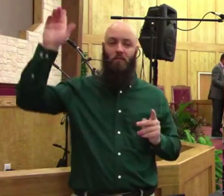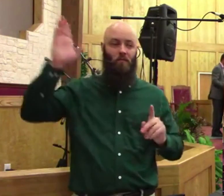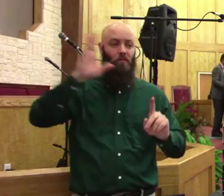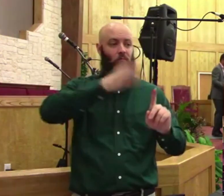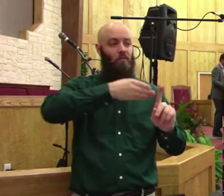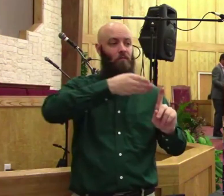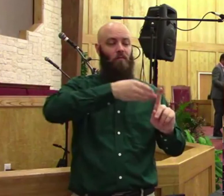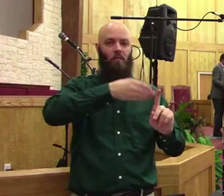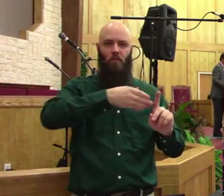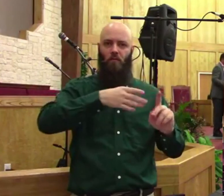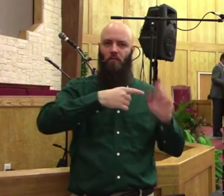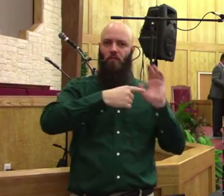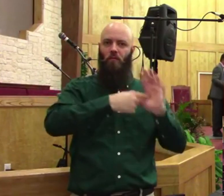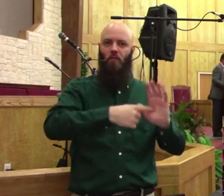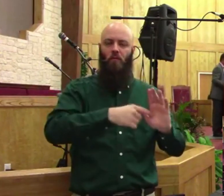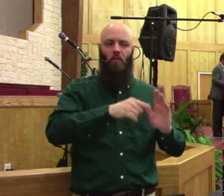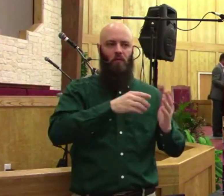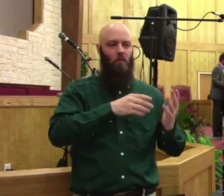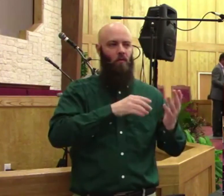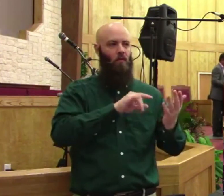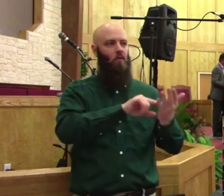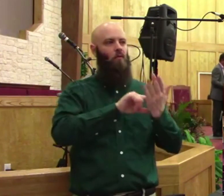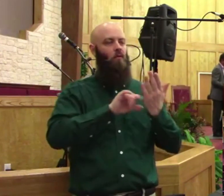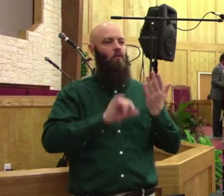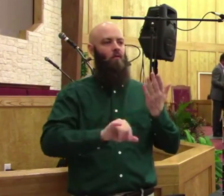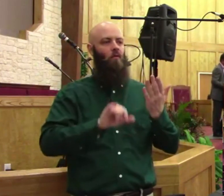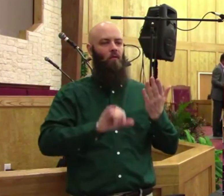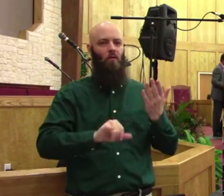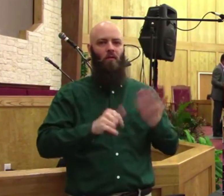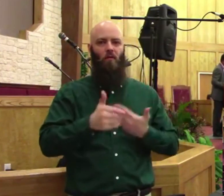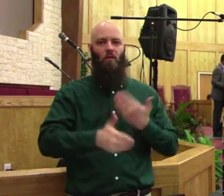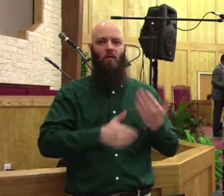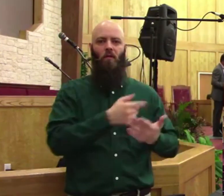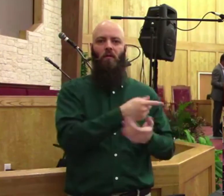faithfulness by faith and not by